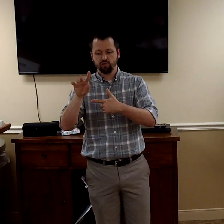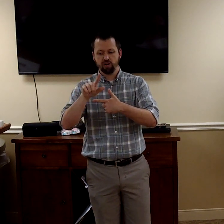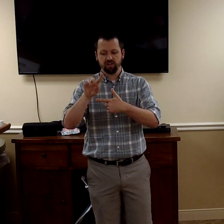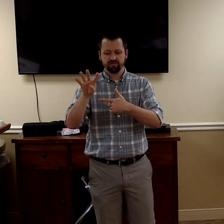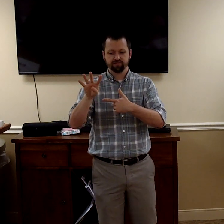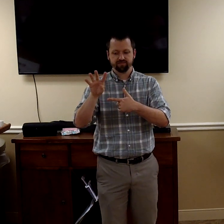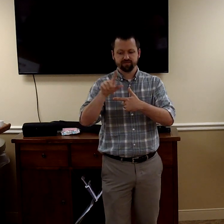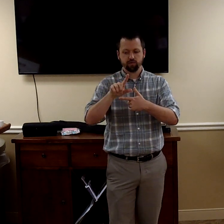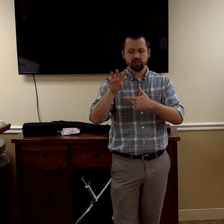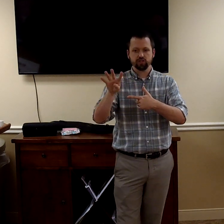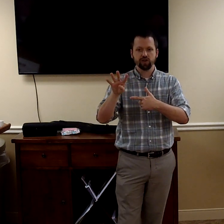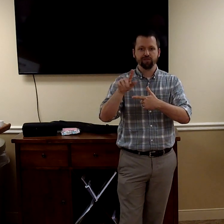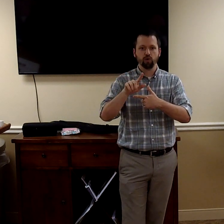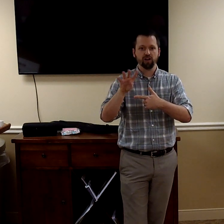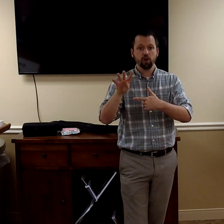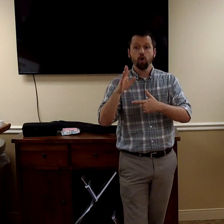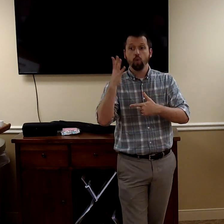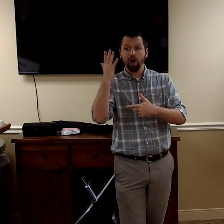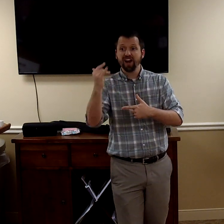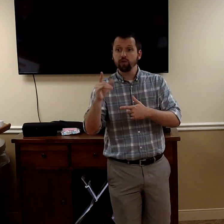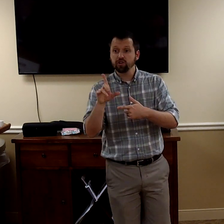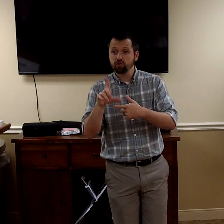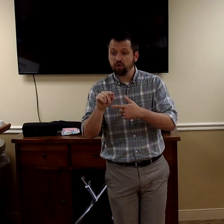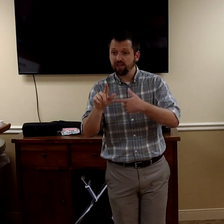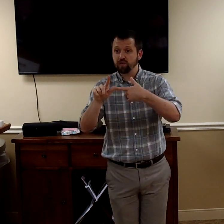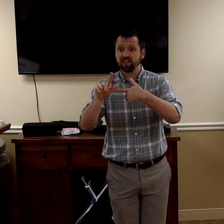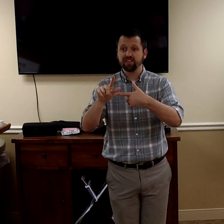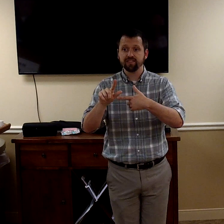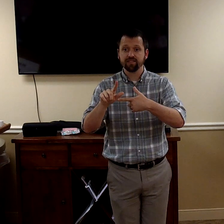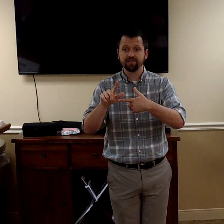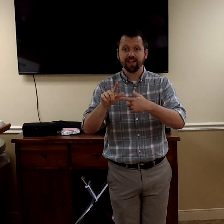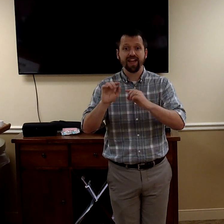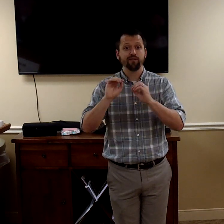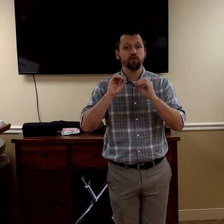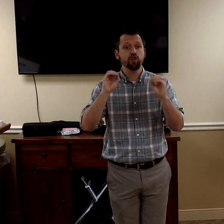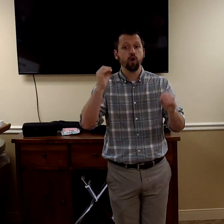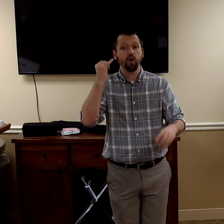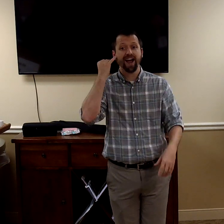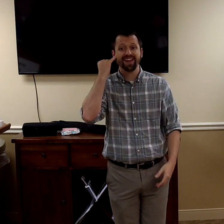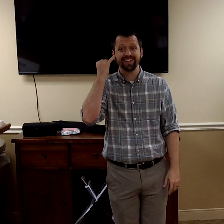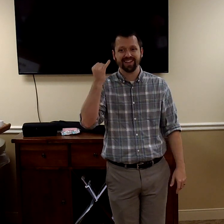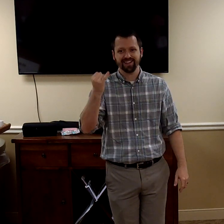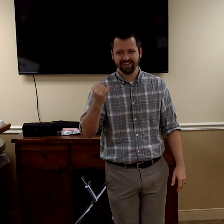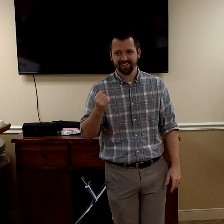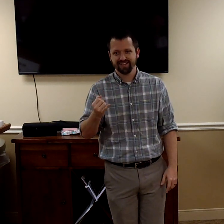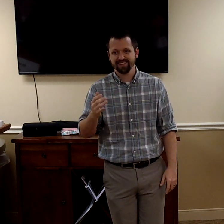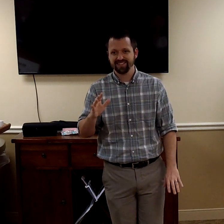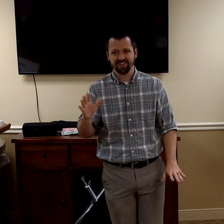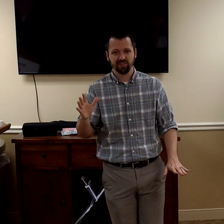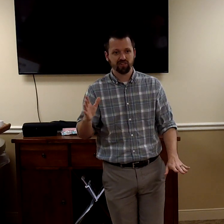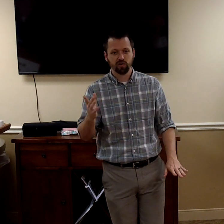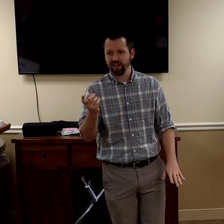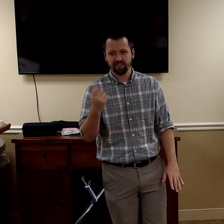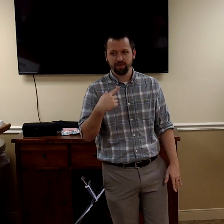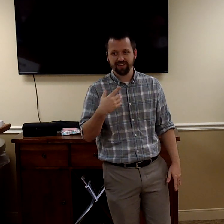24. Weird 2 and a 4. Why do we do 20s with this? I have no idea. So, don't ask me because I